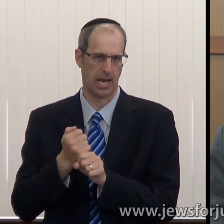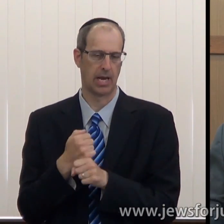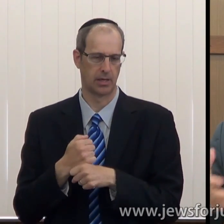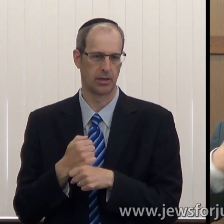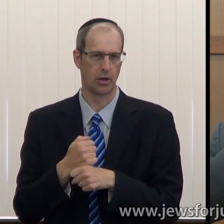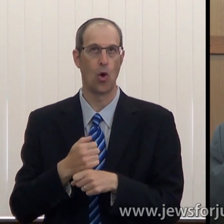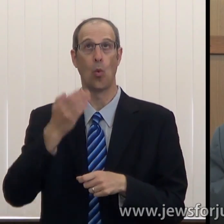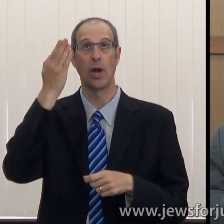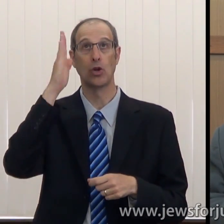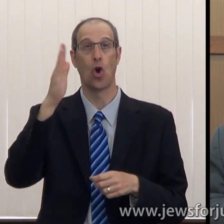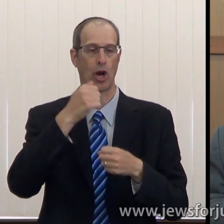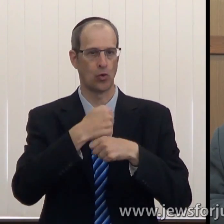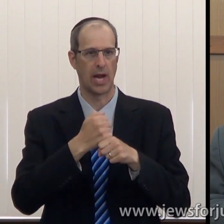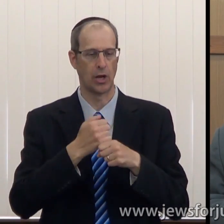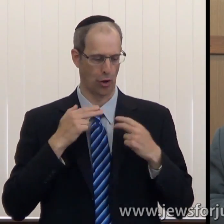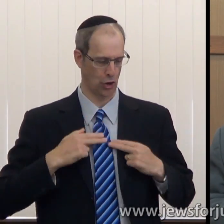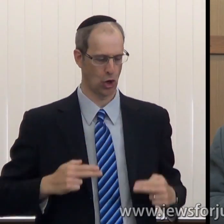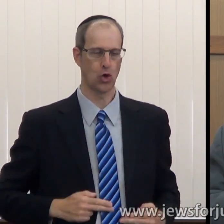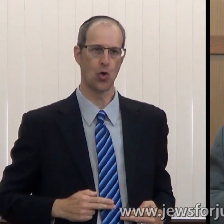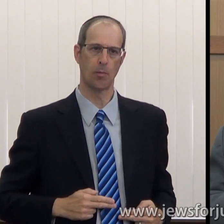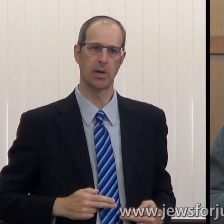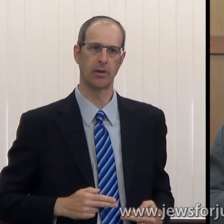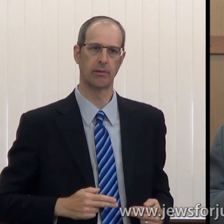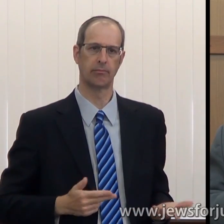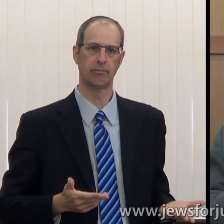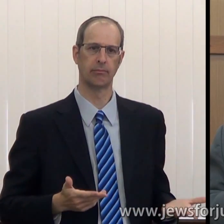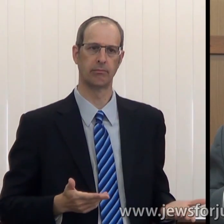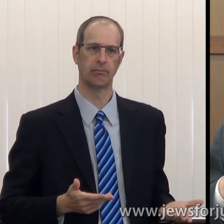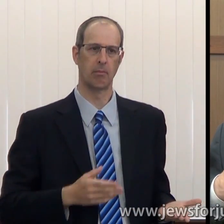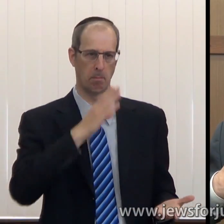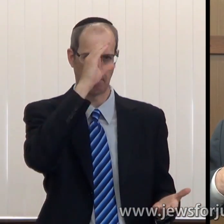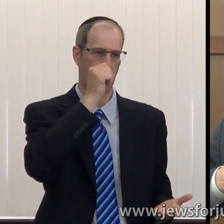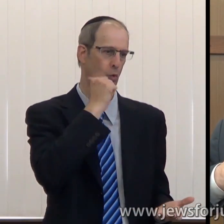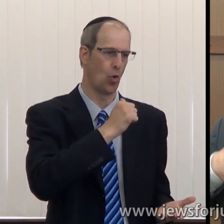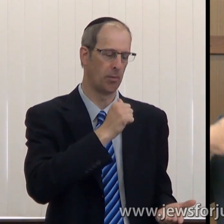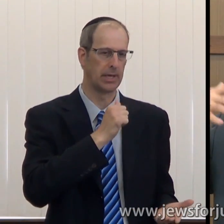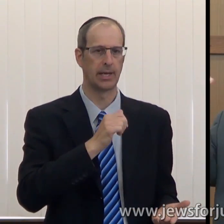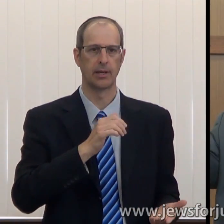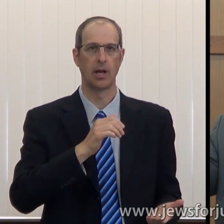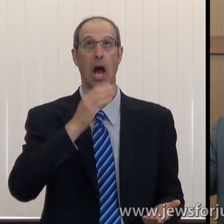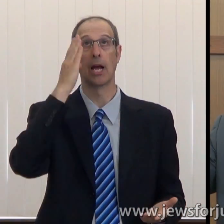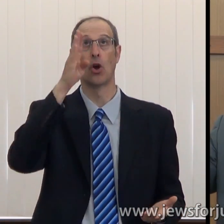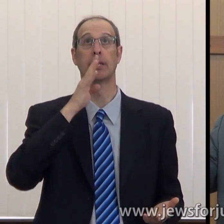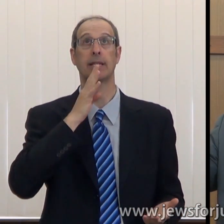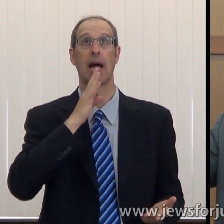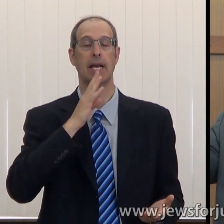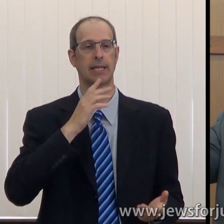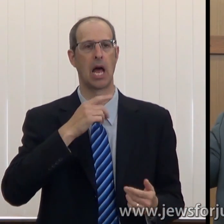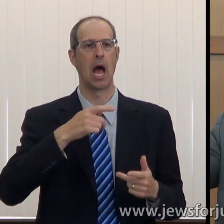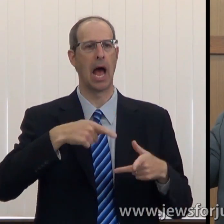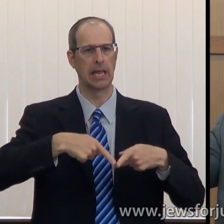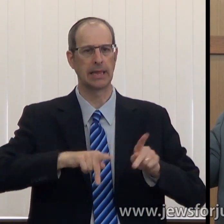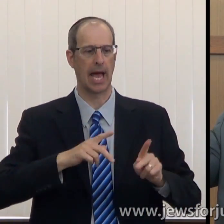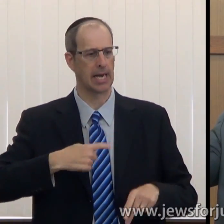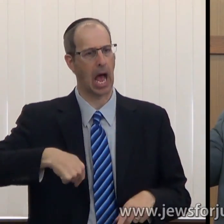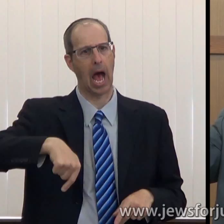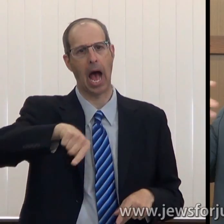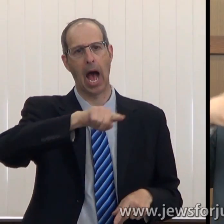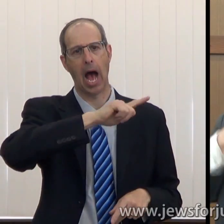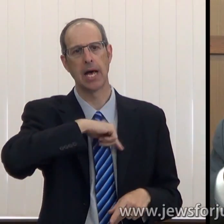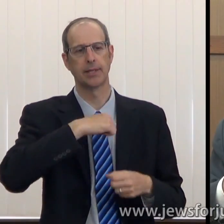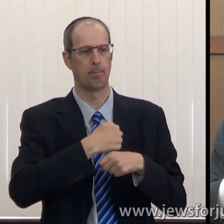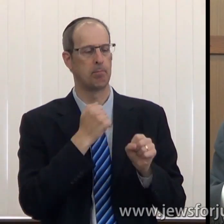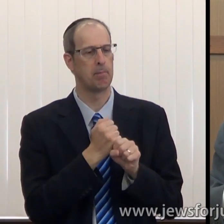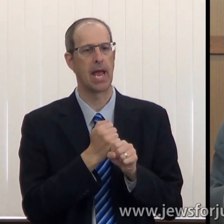When God creates the human being, God says, "Let us make man.